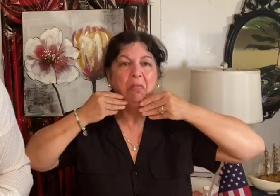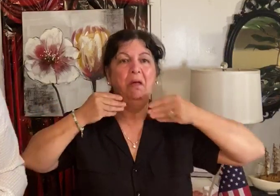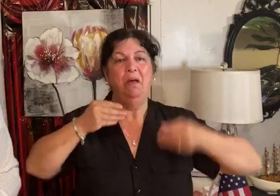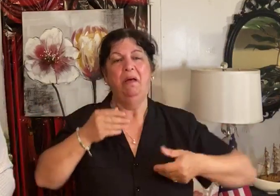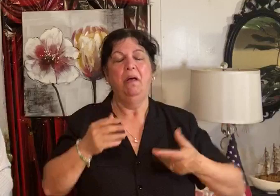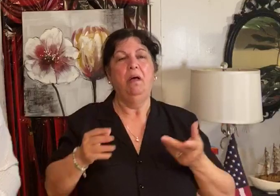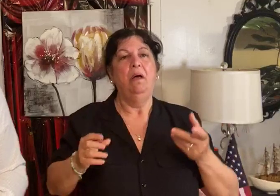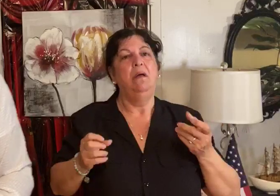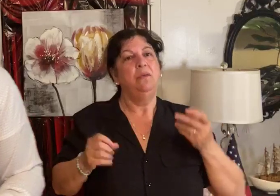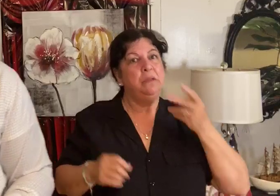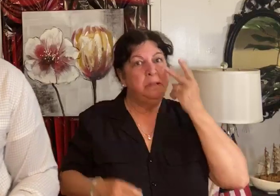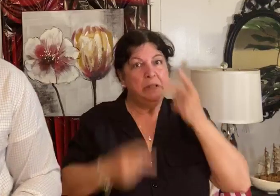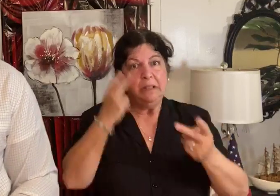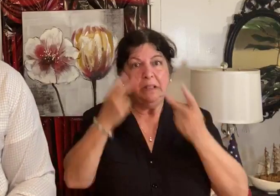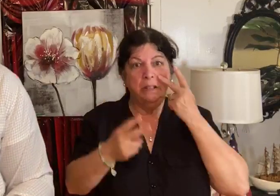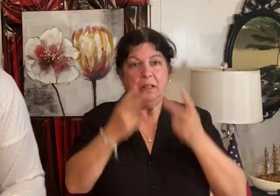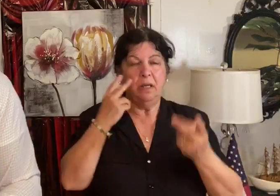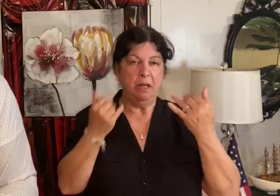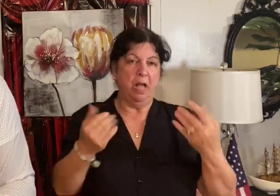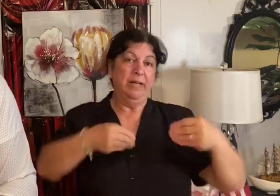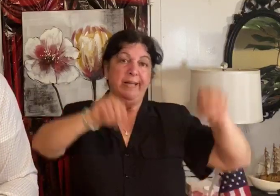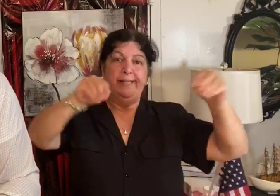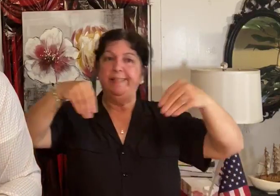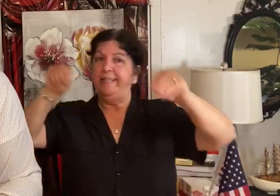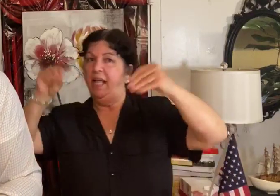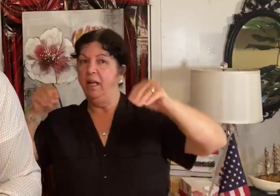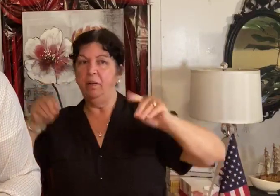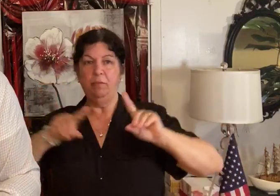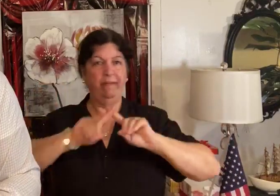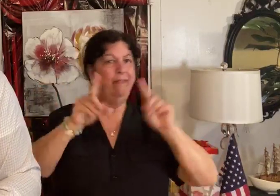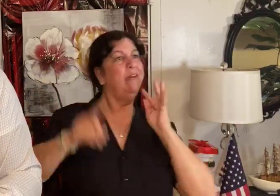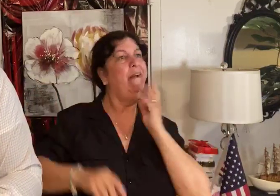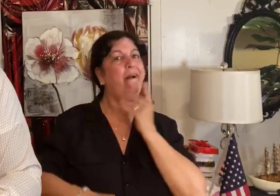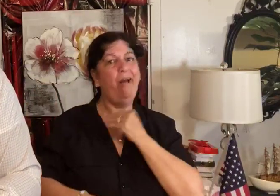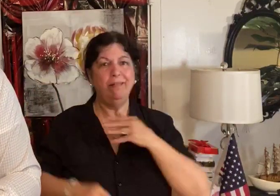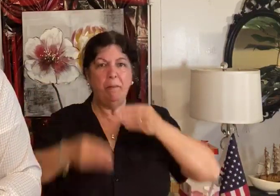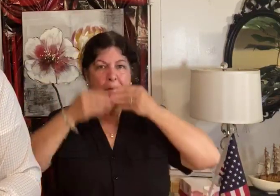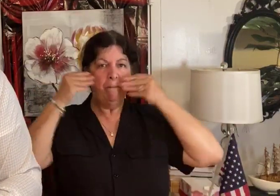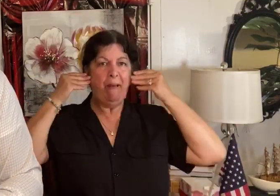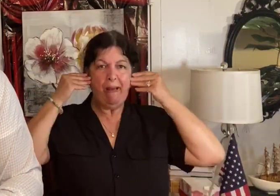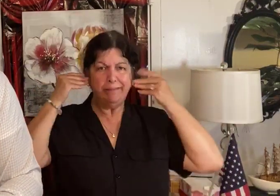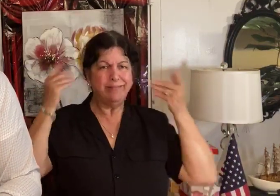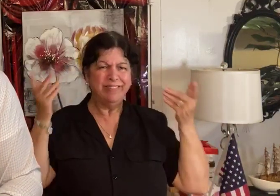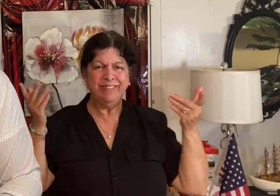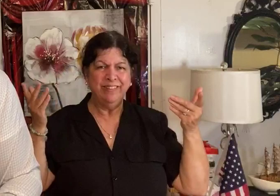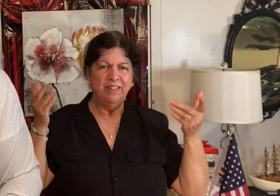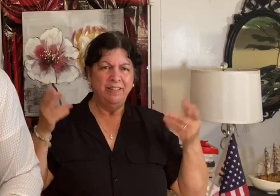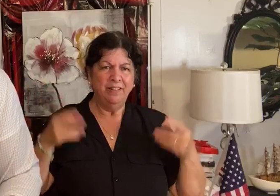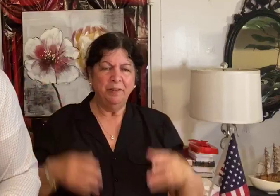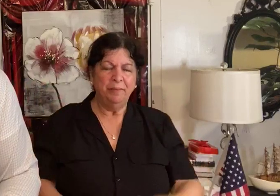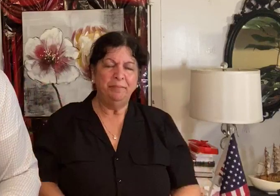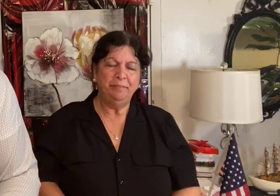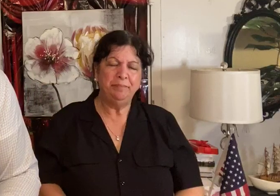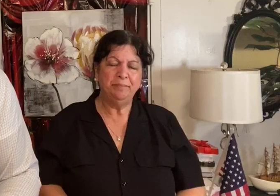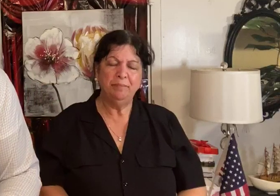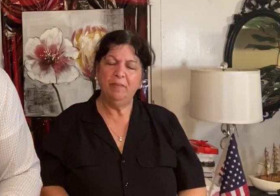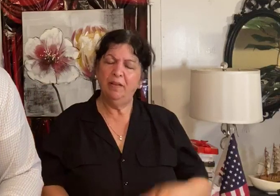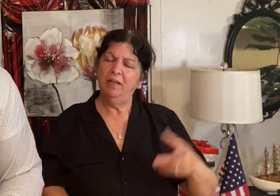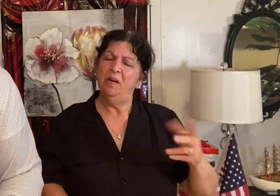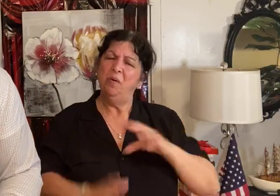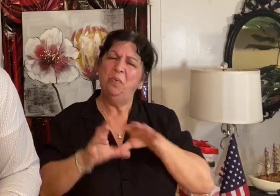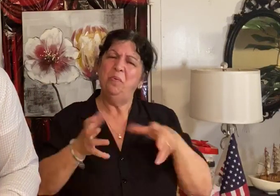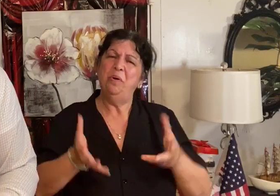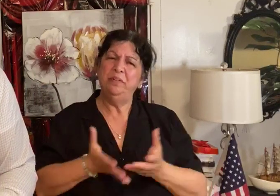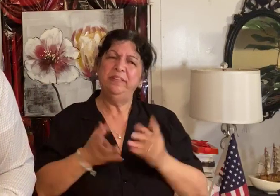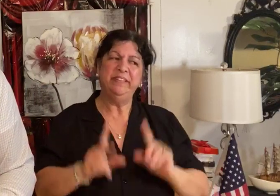masks that you see. Now they're selling them in the street, all kinds of different colors. This is what we're looking at. The world is